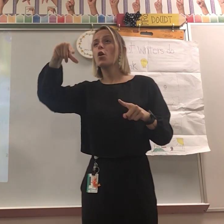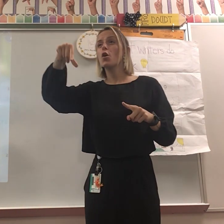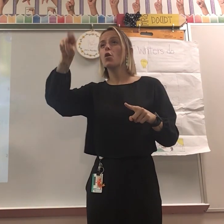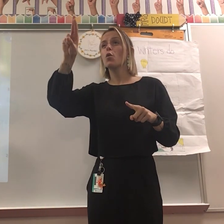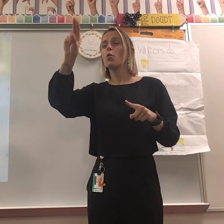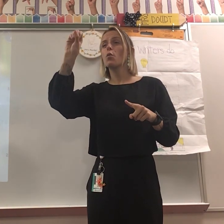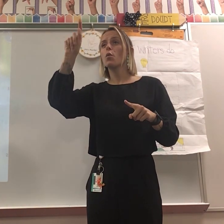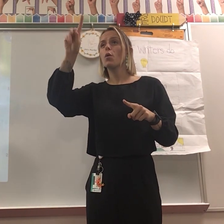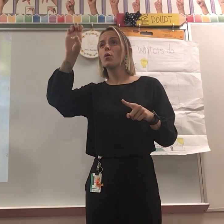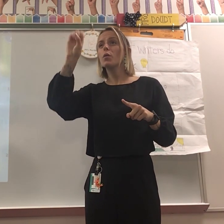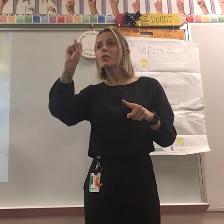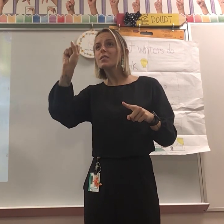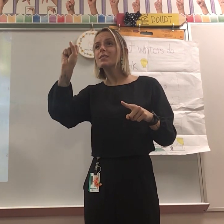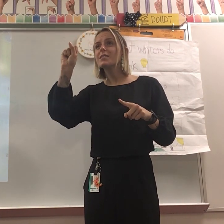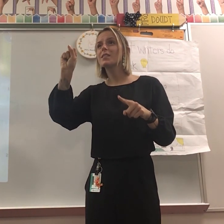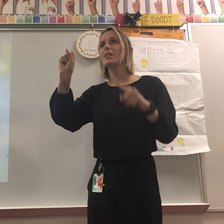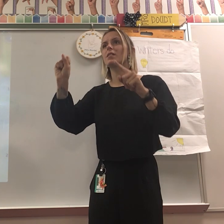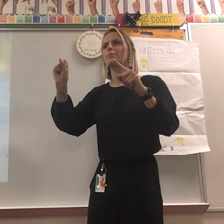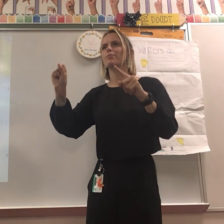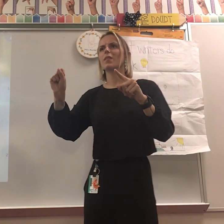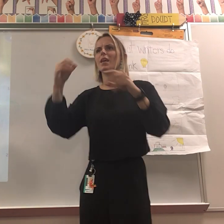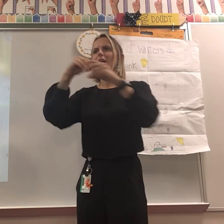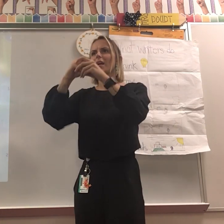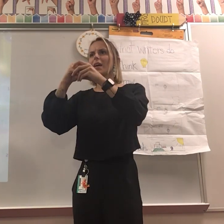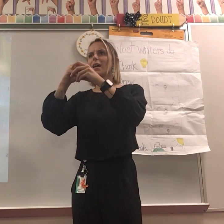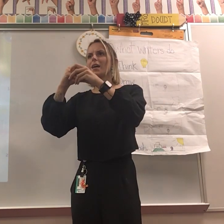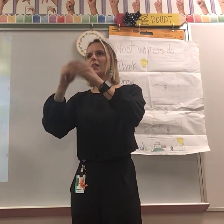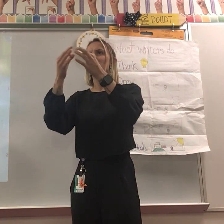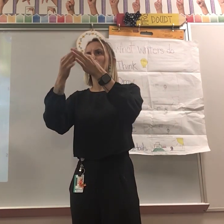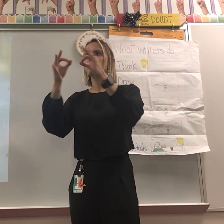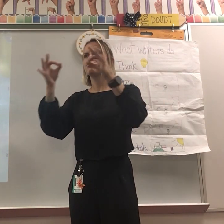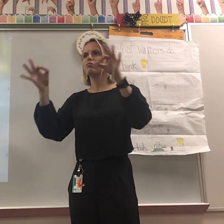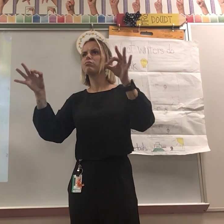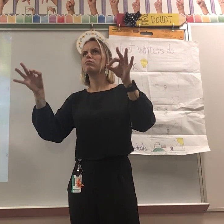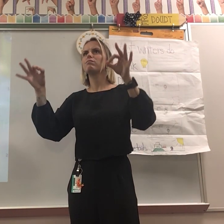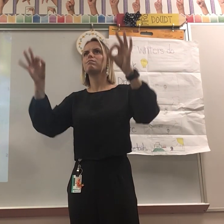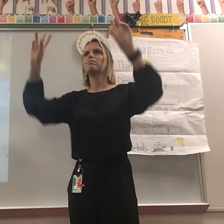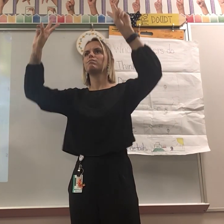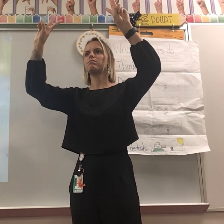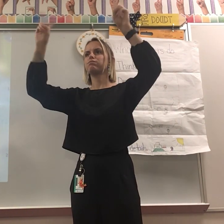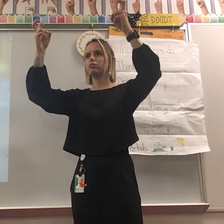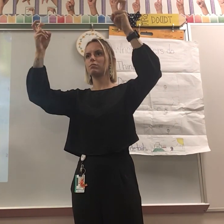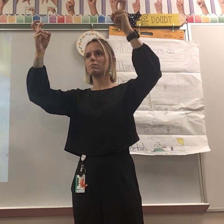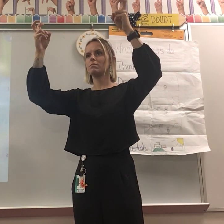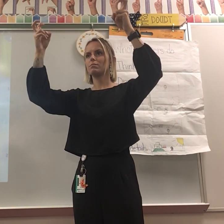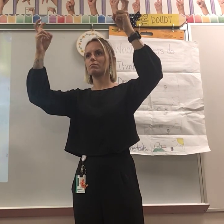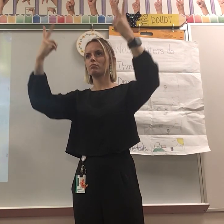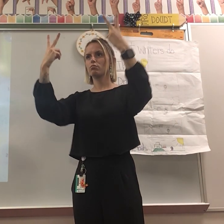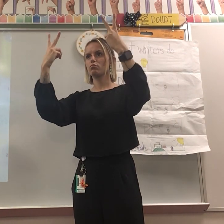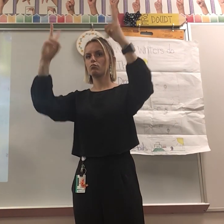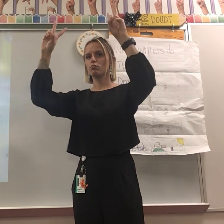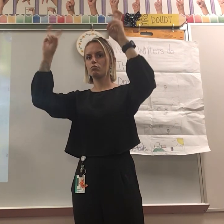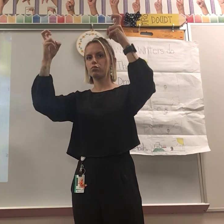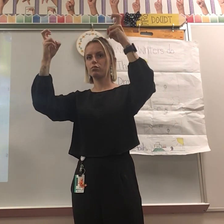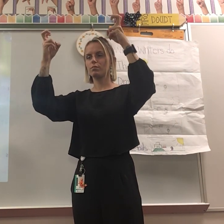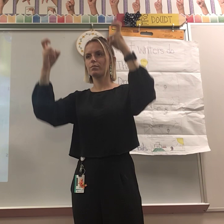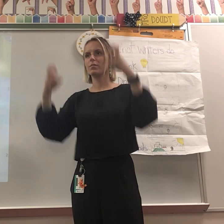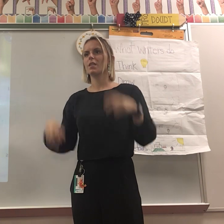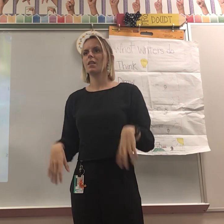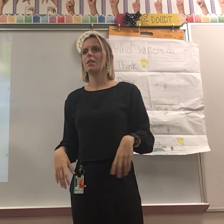up? That's the beginning. It's down. So all those words in between is the quote from the author.